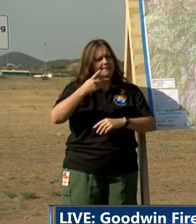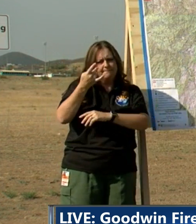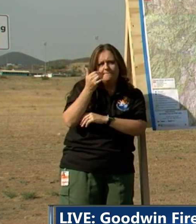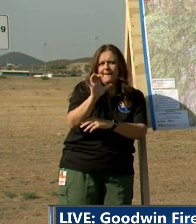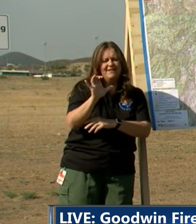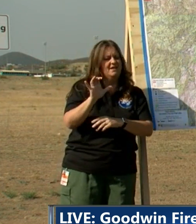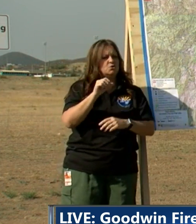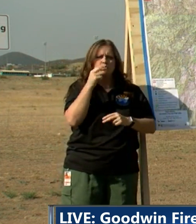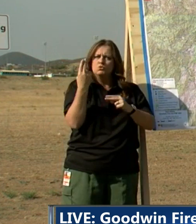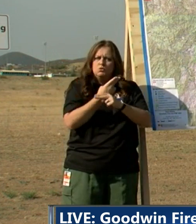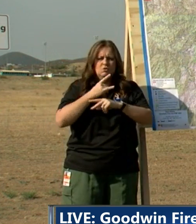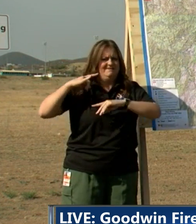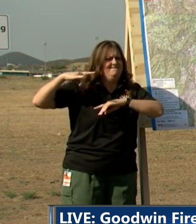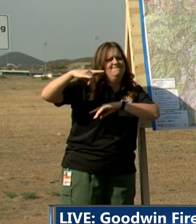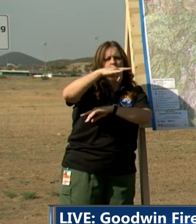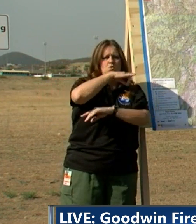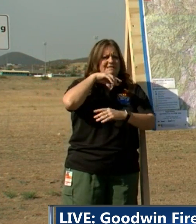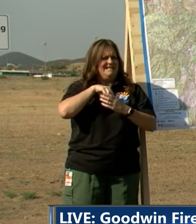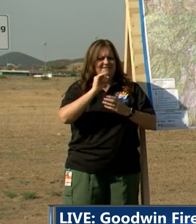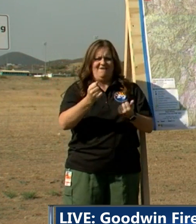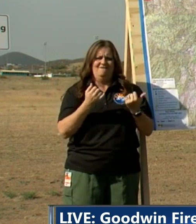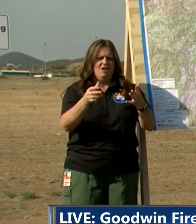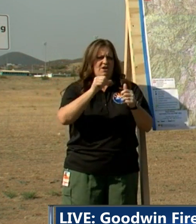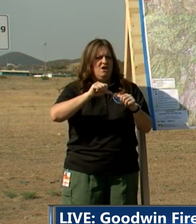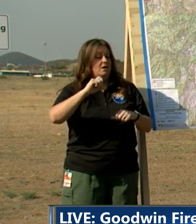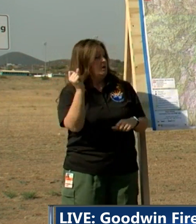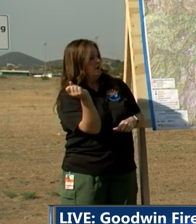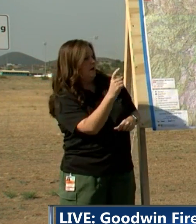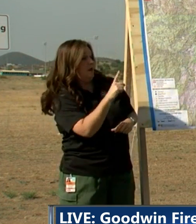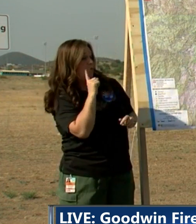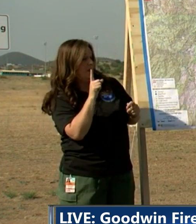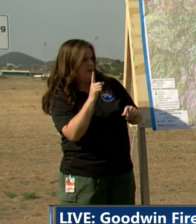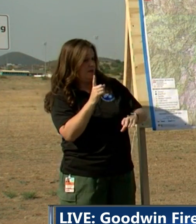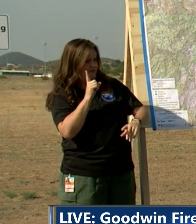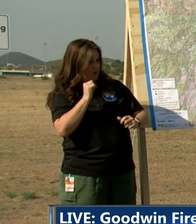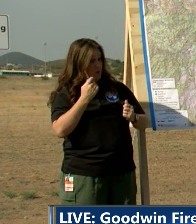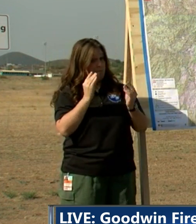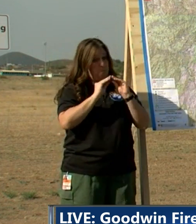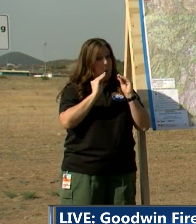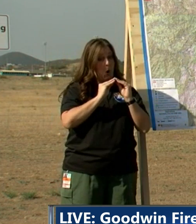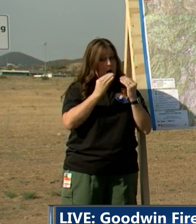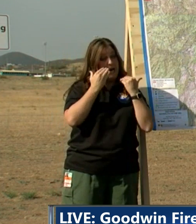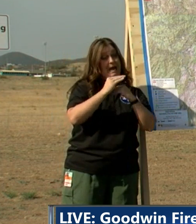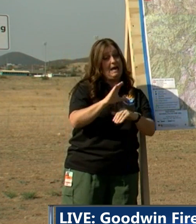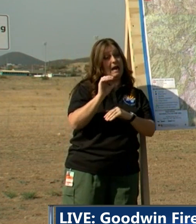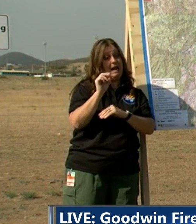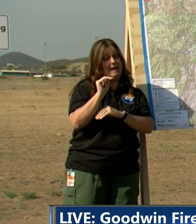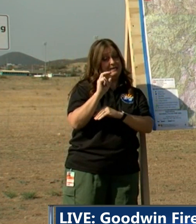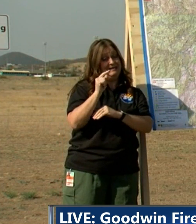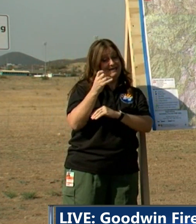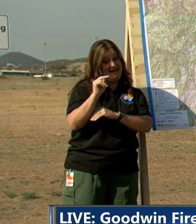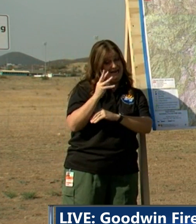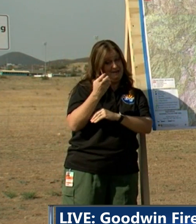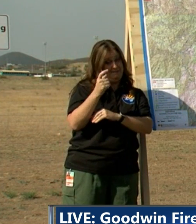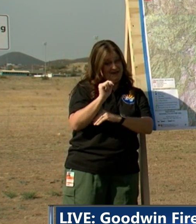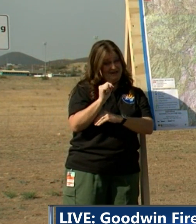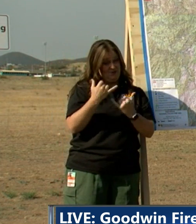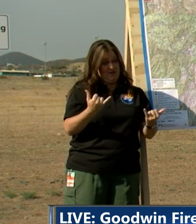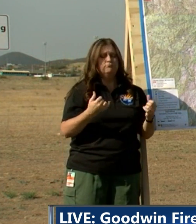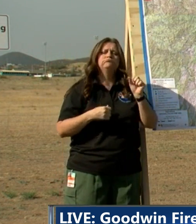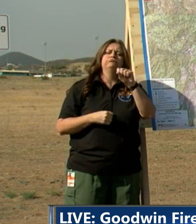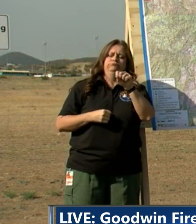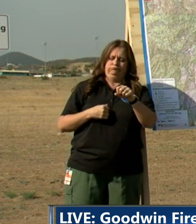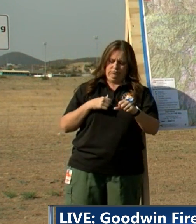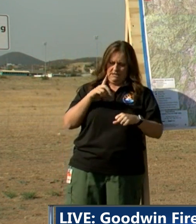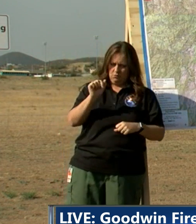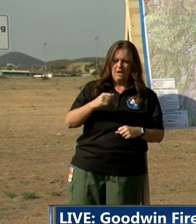out of the fire area. Thank you. Todd, do you think you'll make an improvement on containment today? Yes, I do. I think you'll see that number change